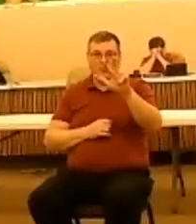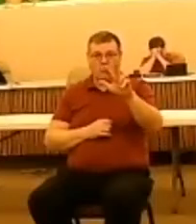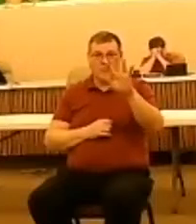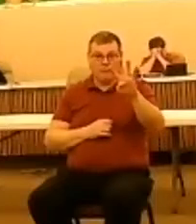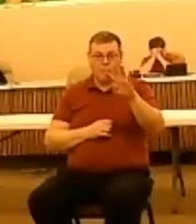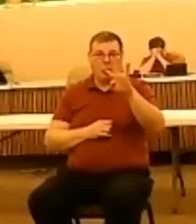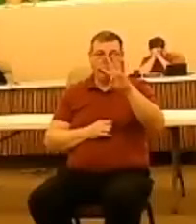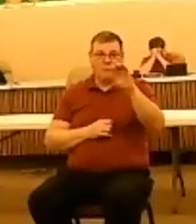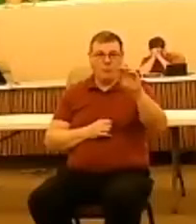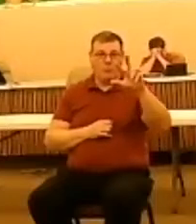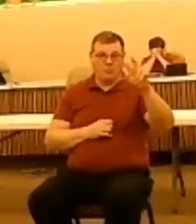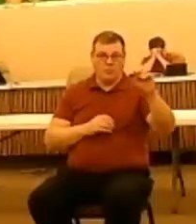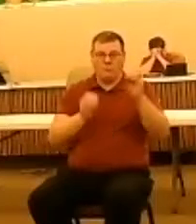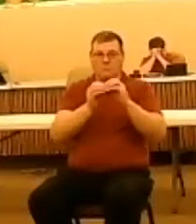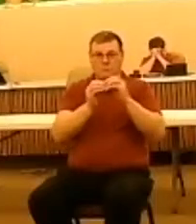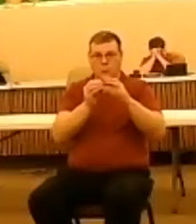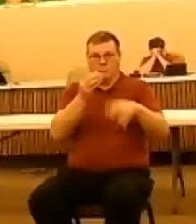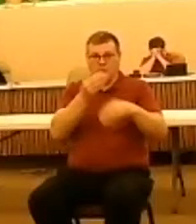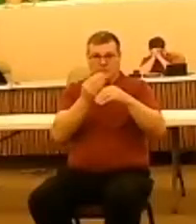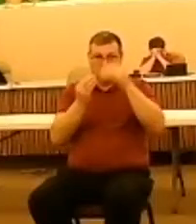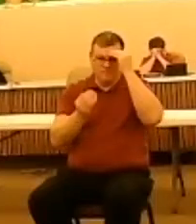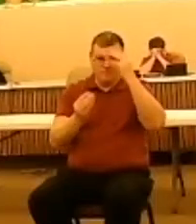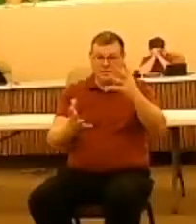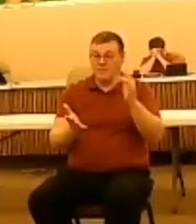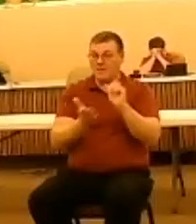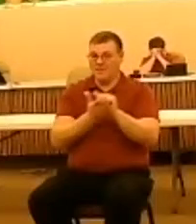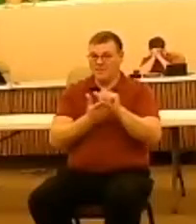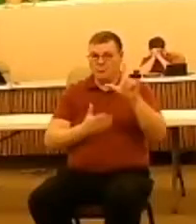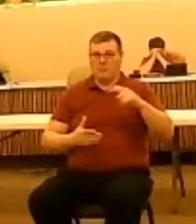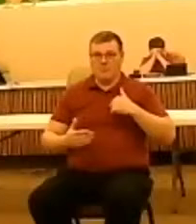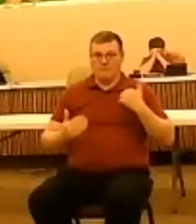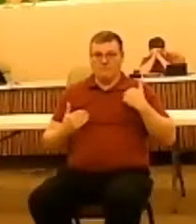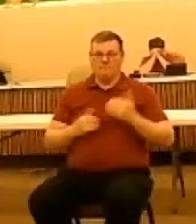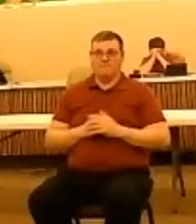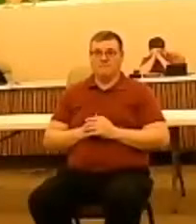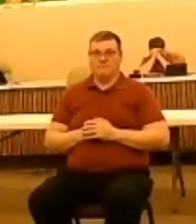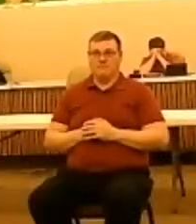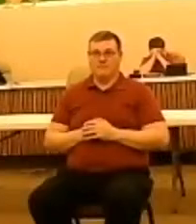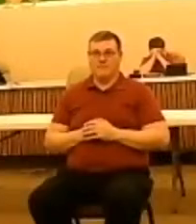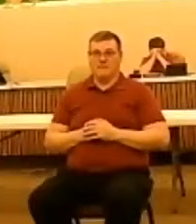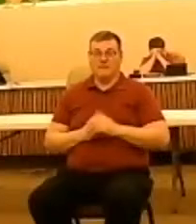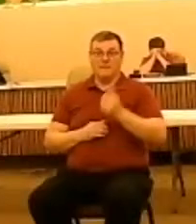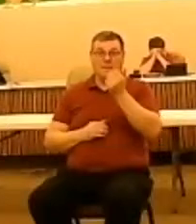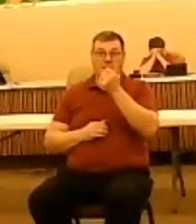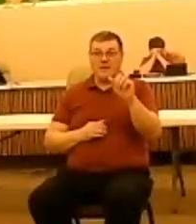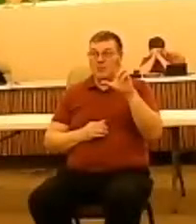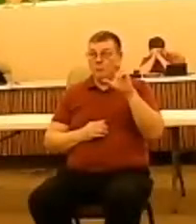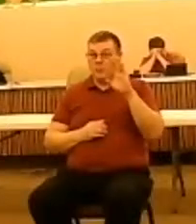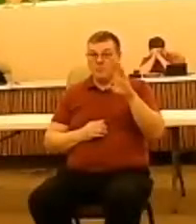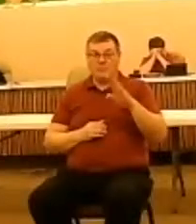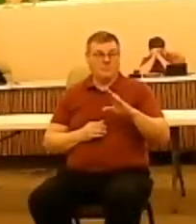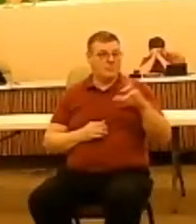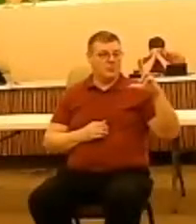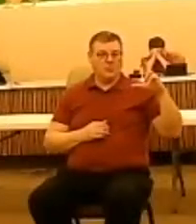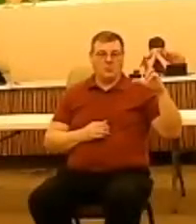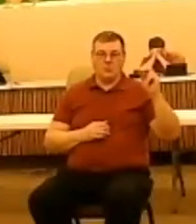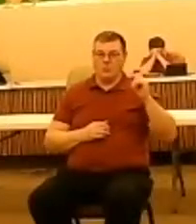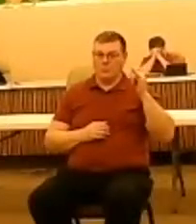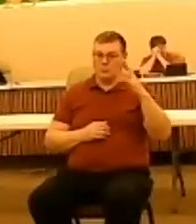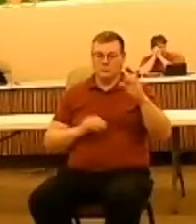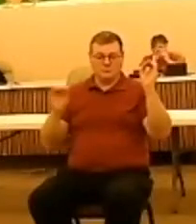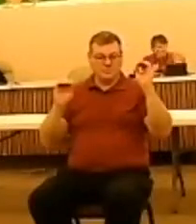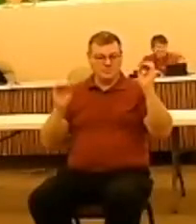334-4030 for more information. That's all I got. great. Got anything, Rob? No, sir. No,